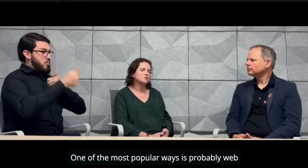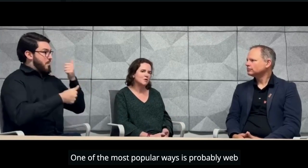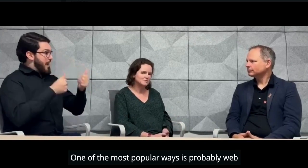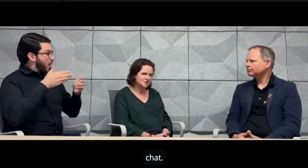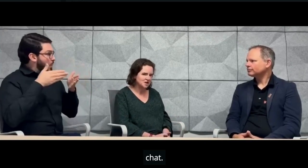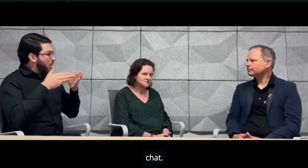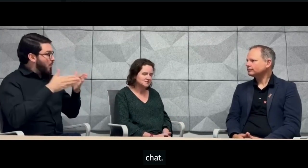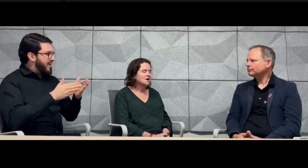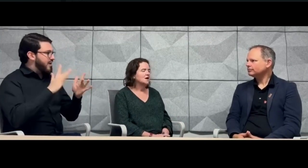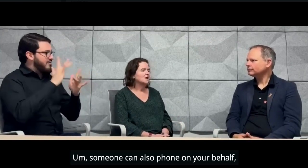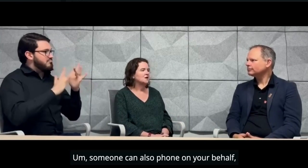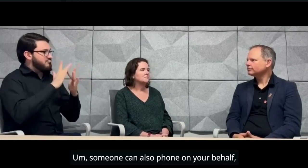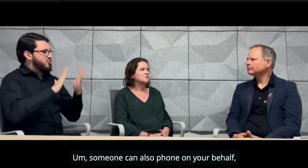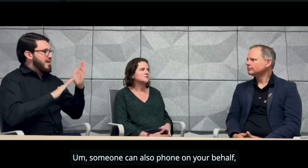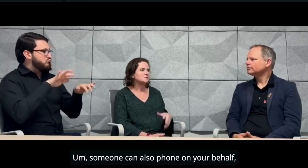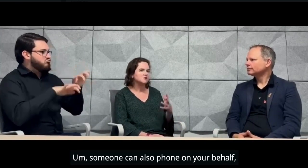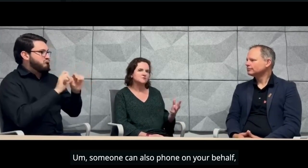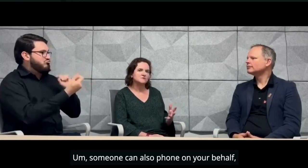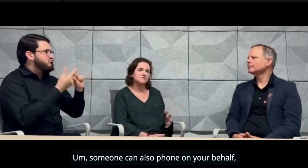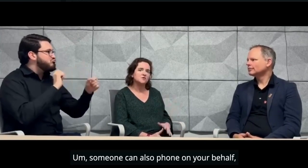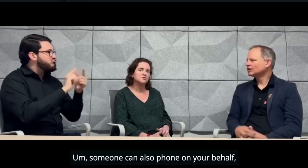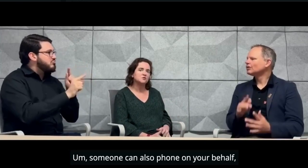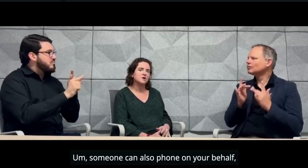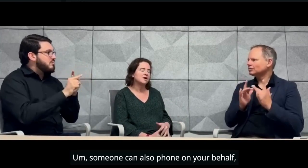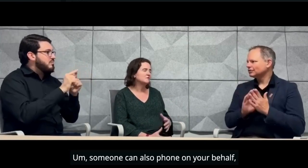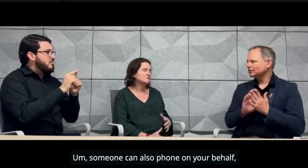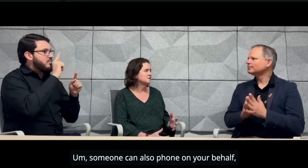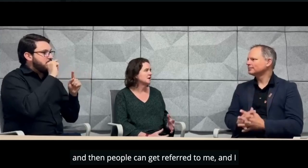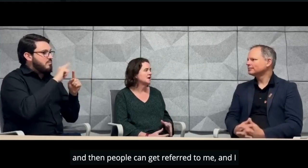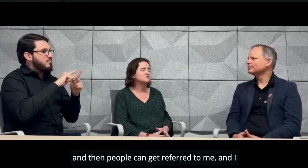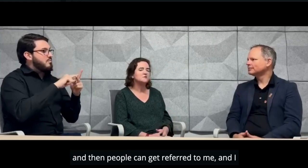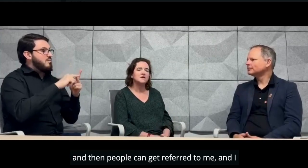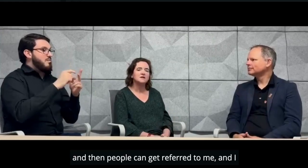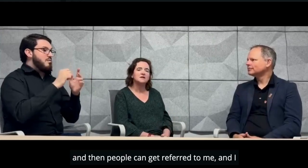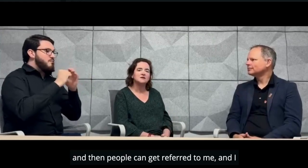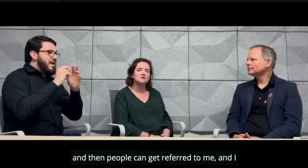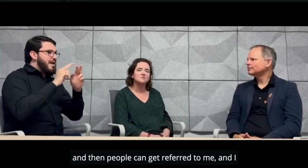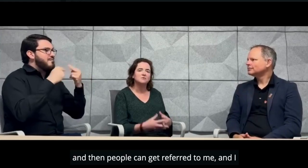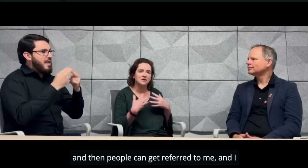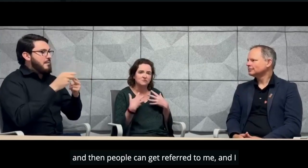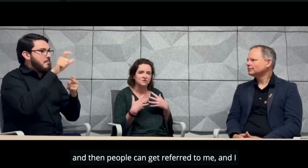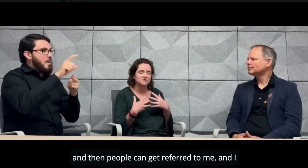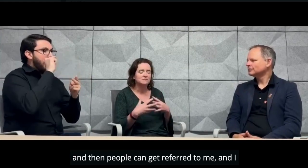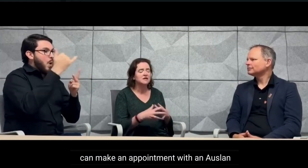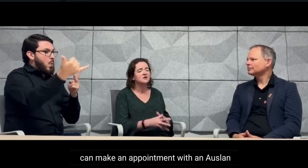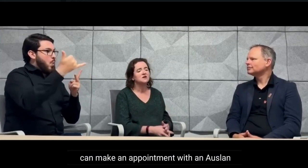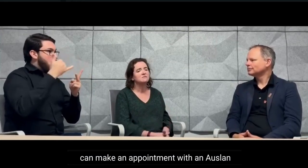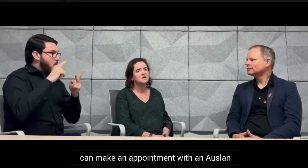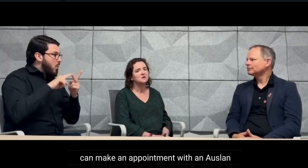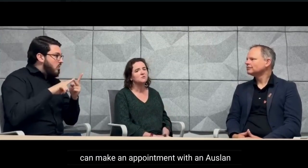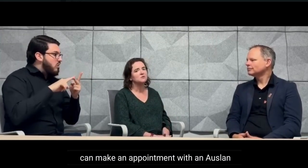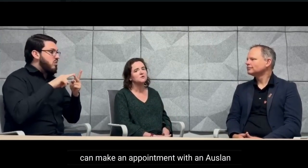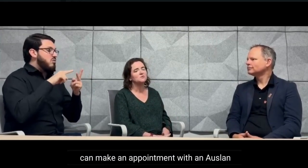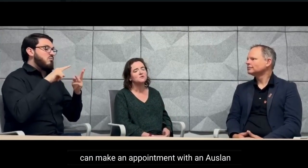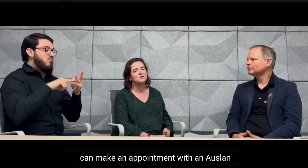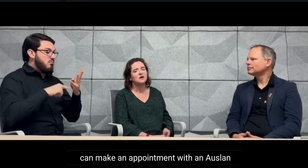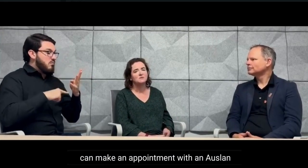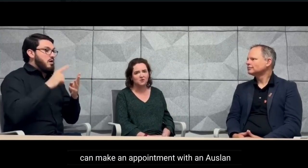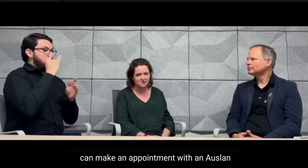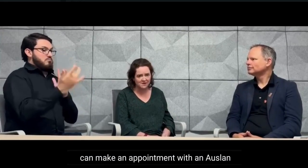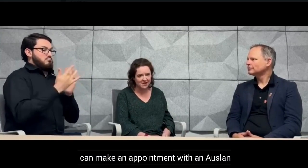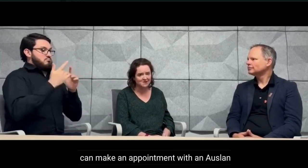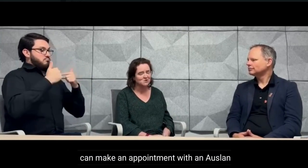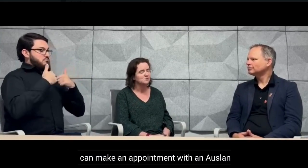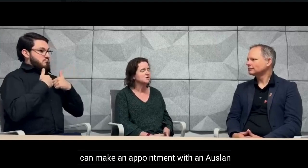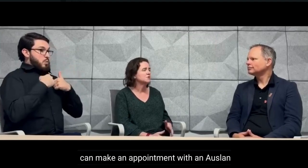is probably web chat. Someone can also phone on your behalf and then people can get referred to me and I can make an appointment with